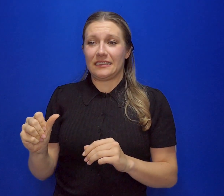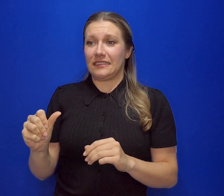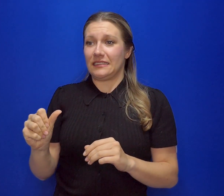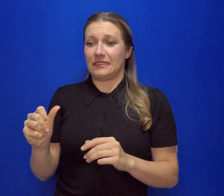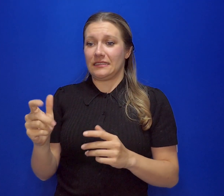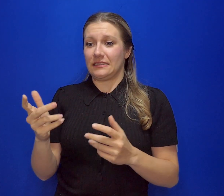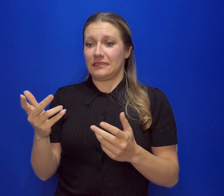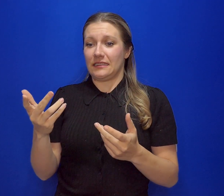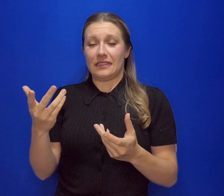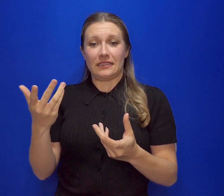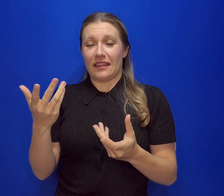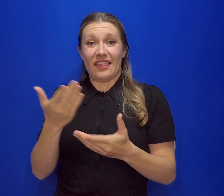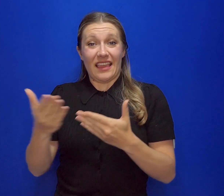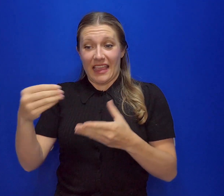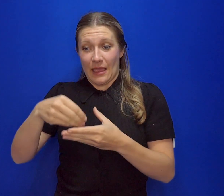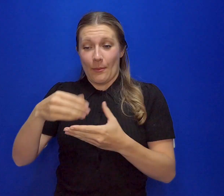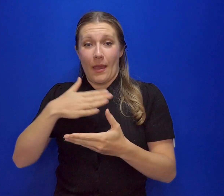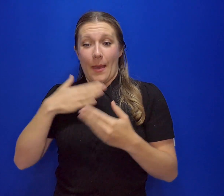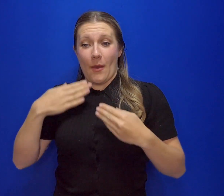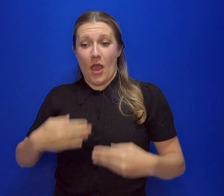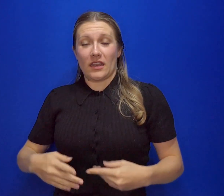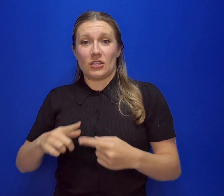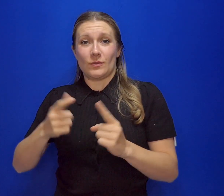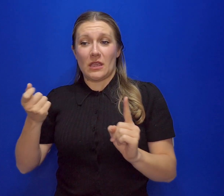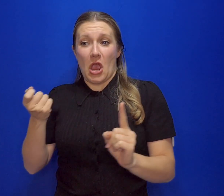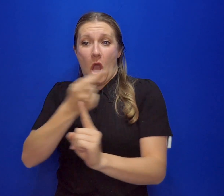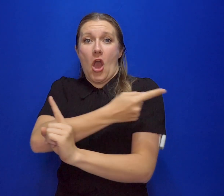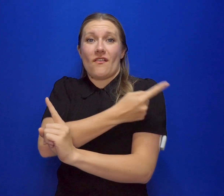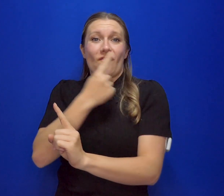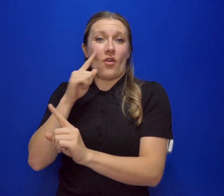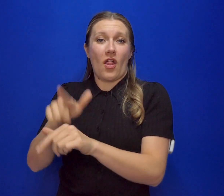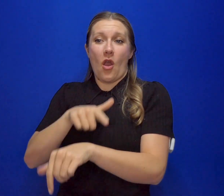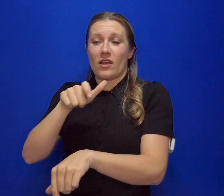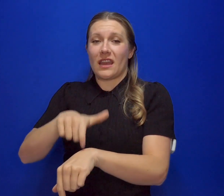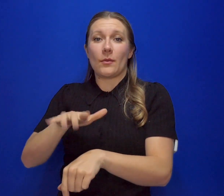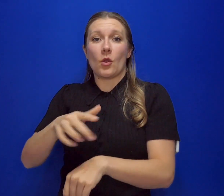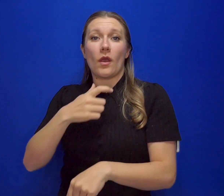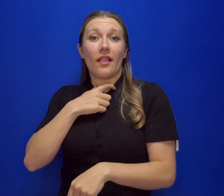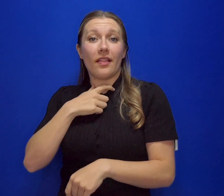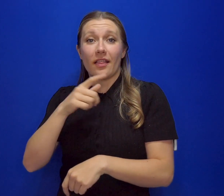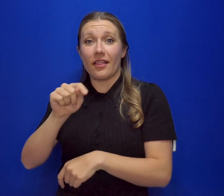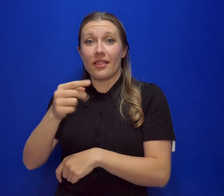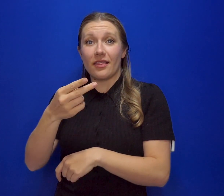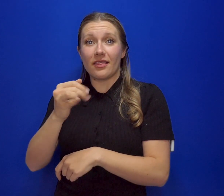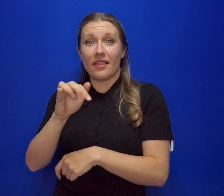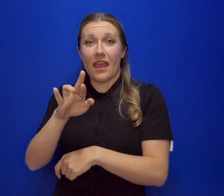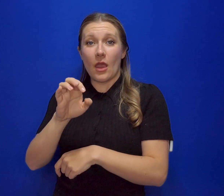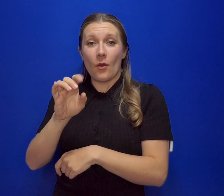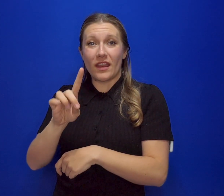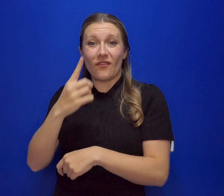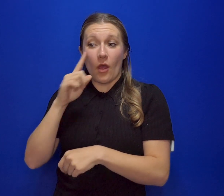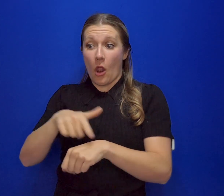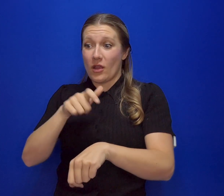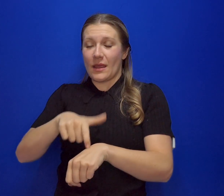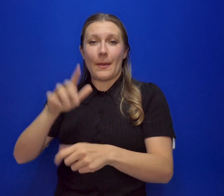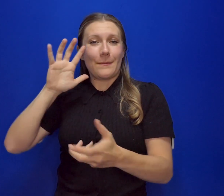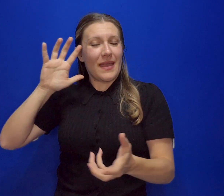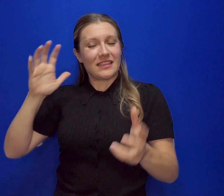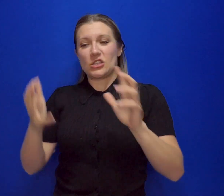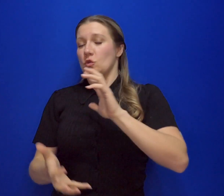measurement in my body to be way off for a long time, right? Your thyroid hormone's too high for a long time. It messes you up as a human being, right?